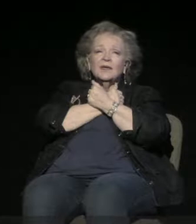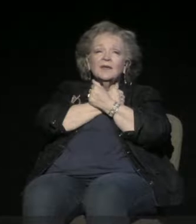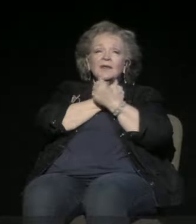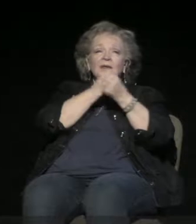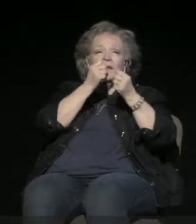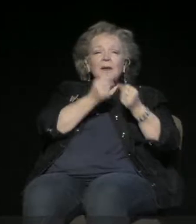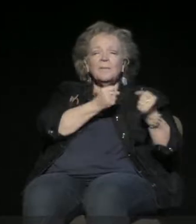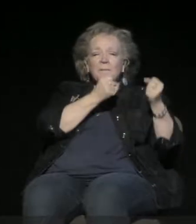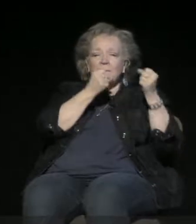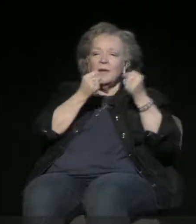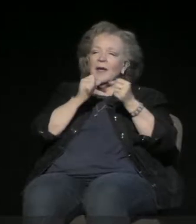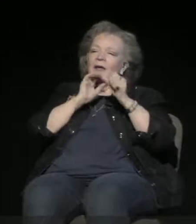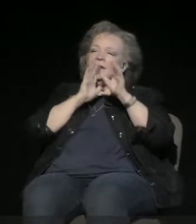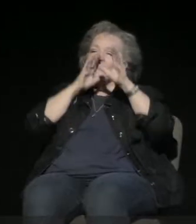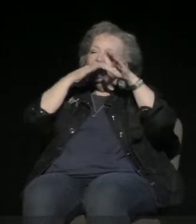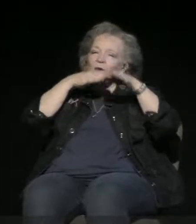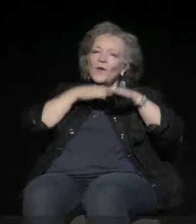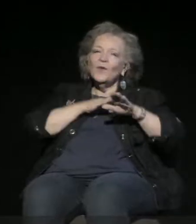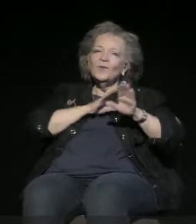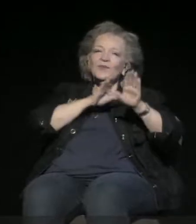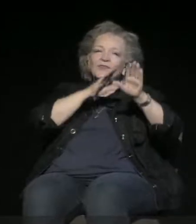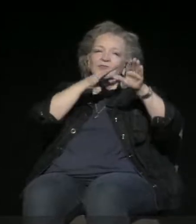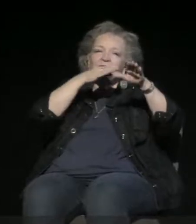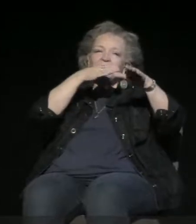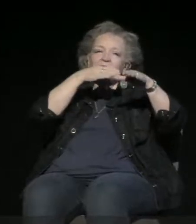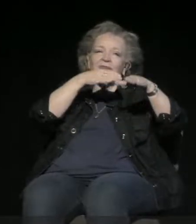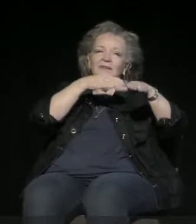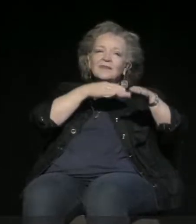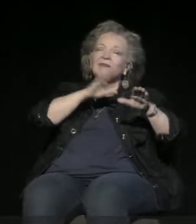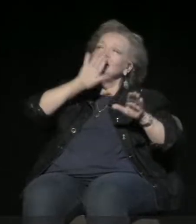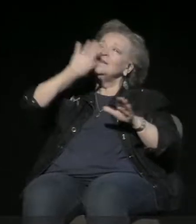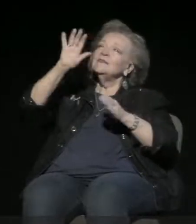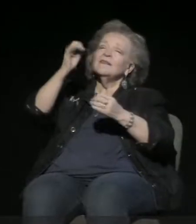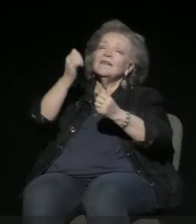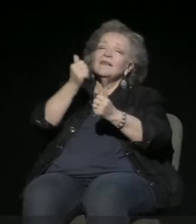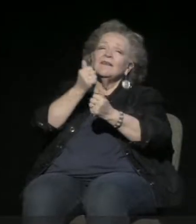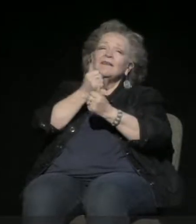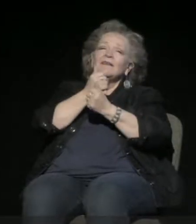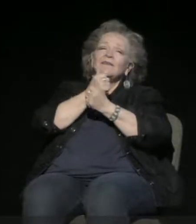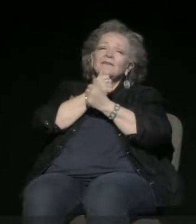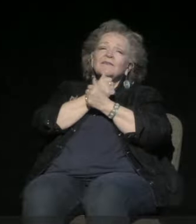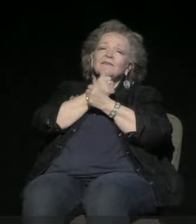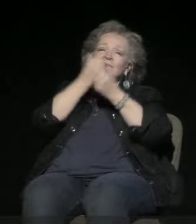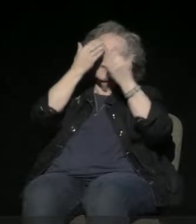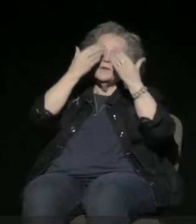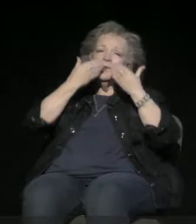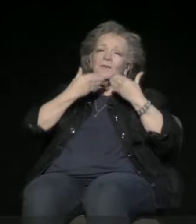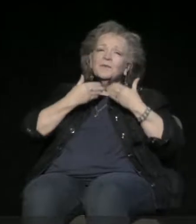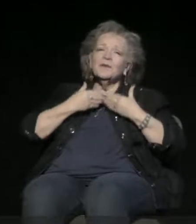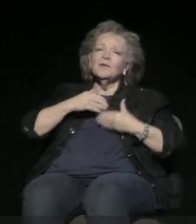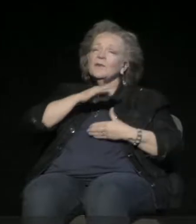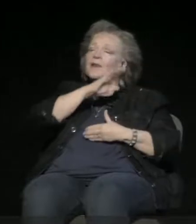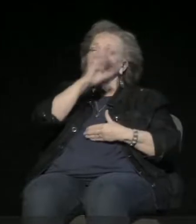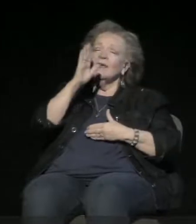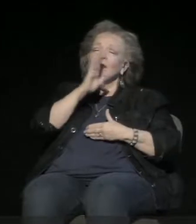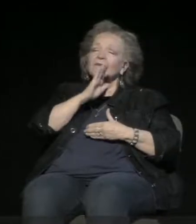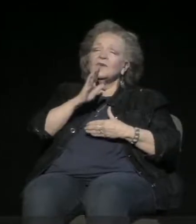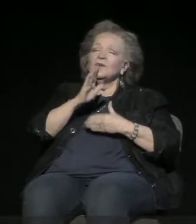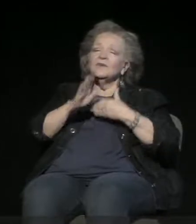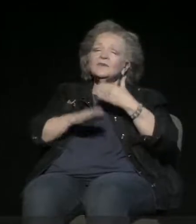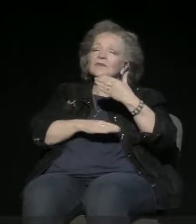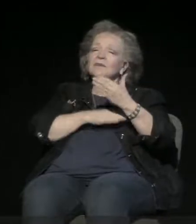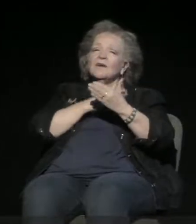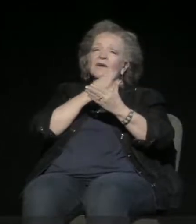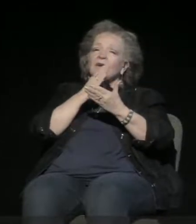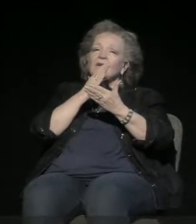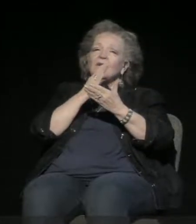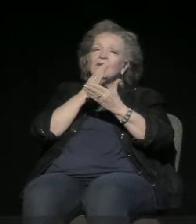strong